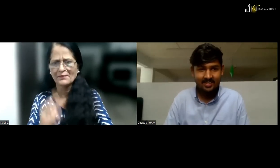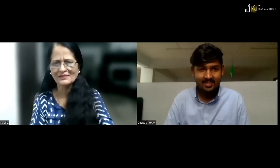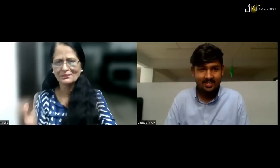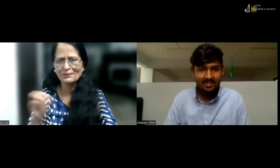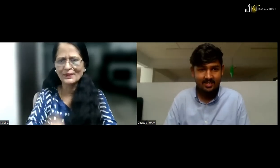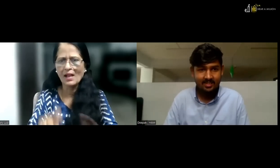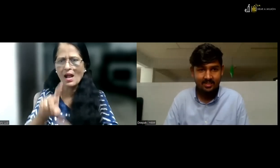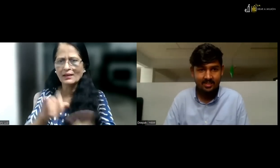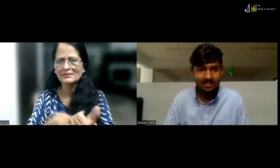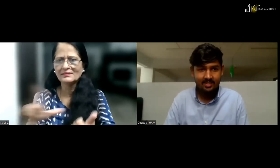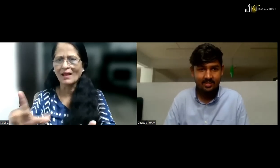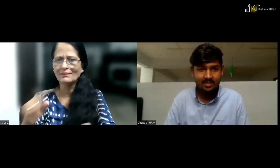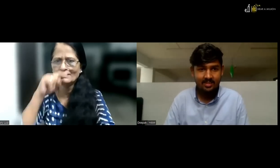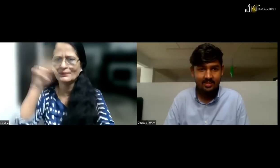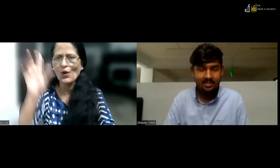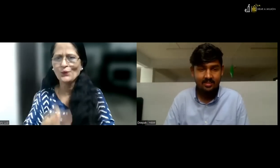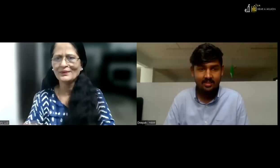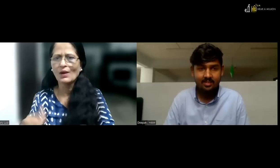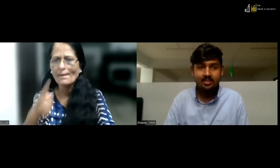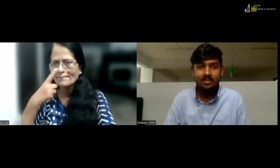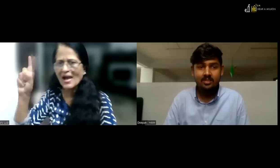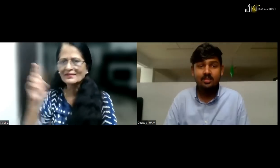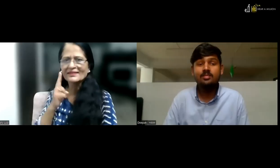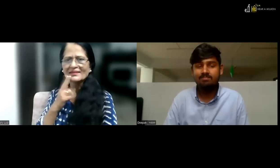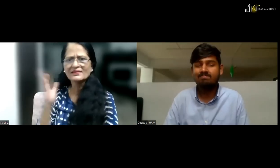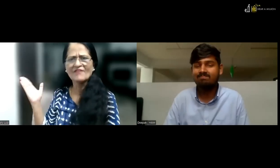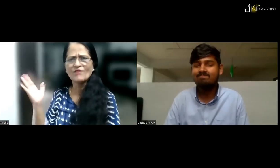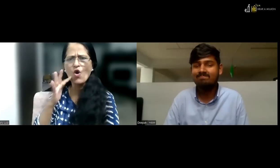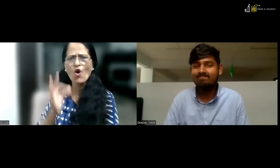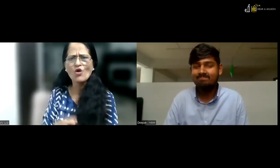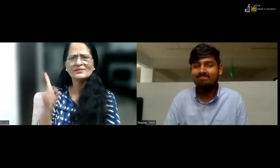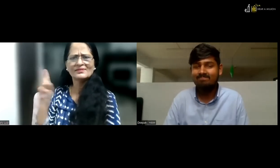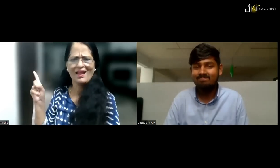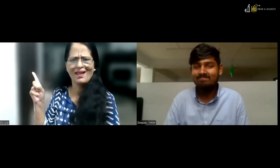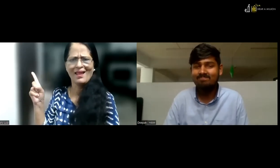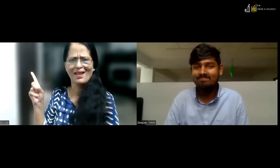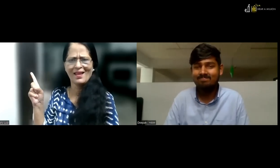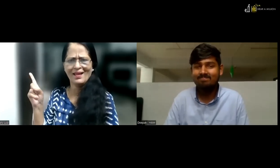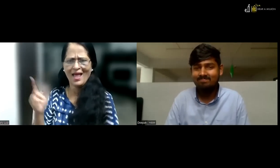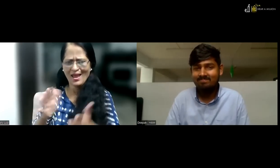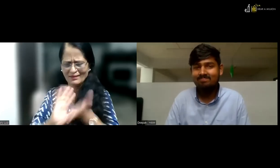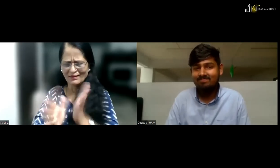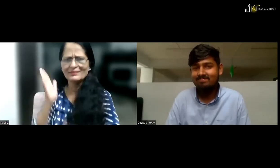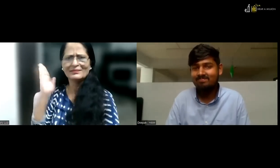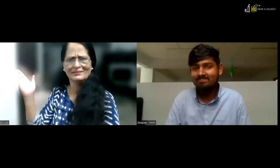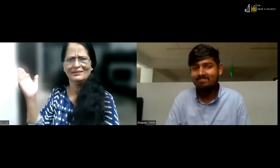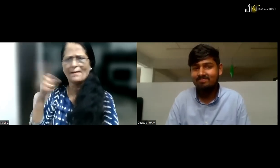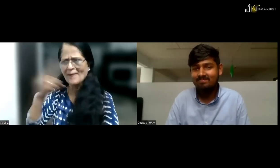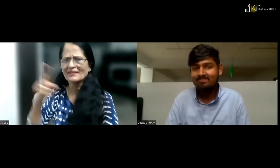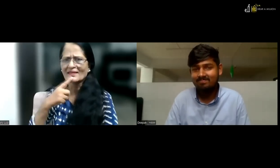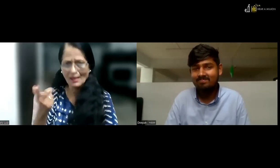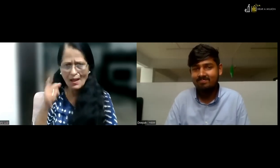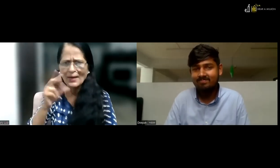like the mother tongue. We can also request them that whose mother tongue is Indian Sign